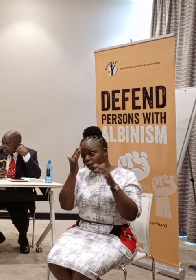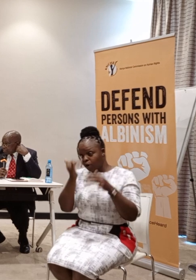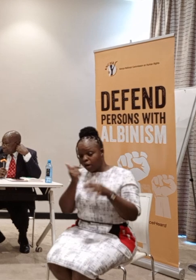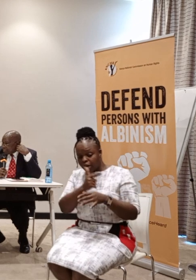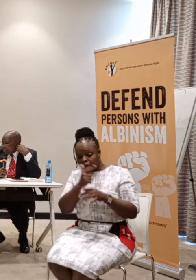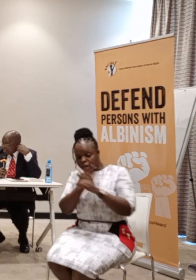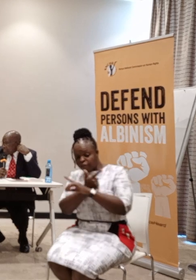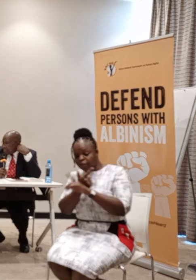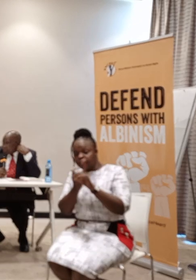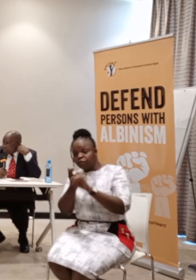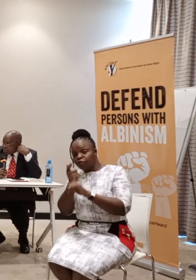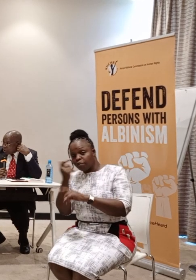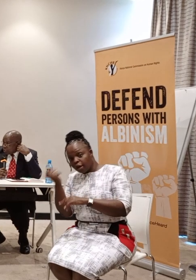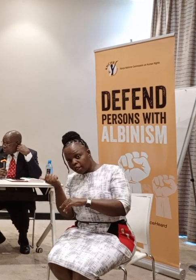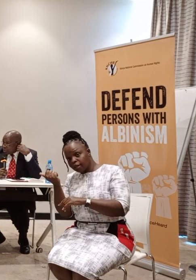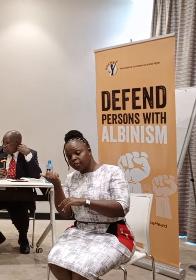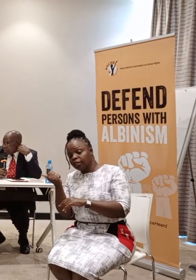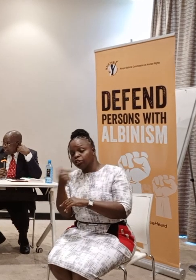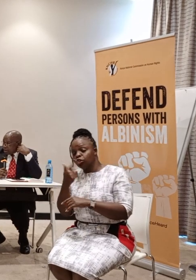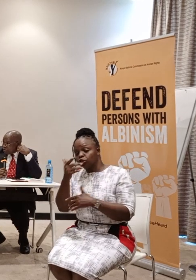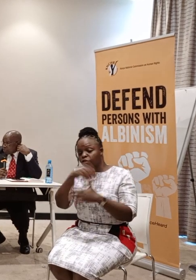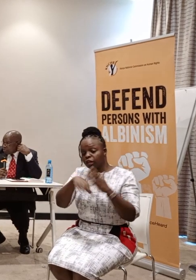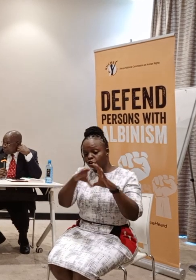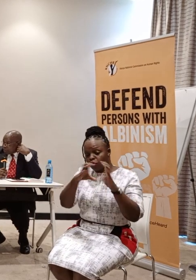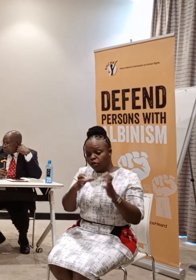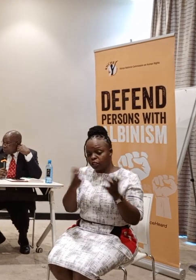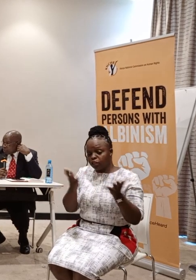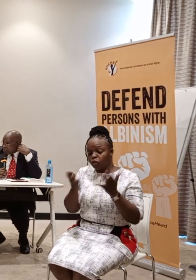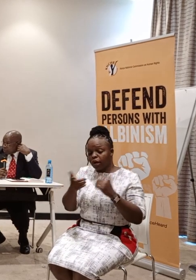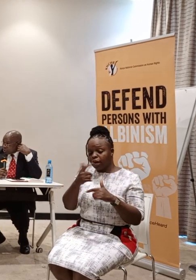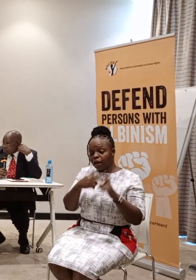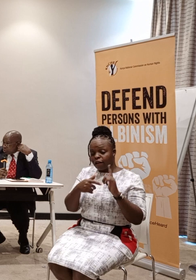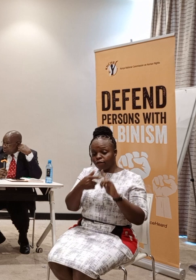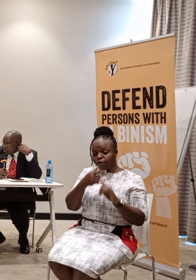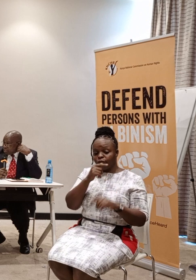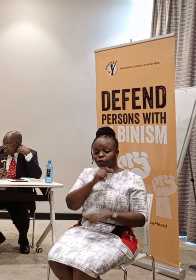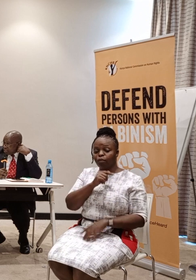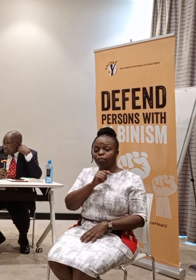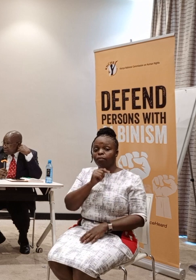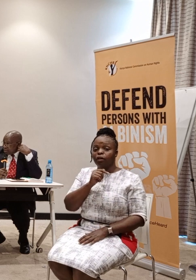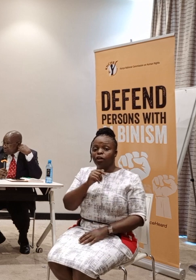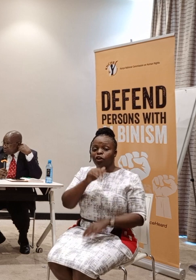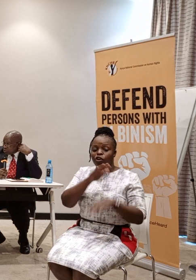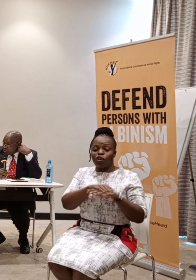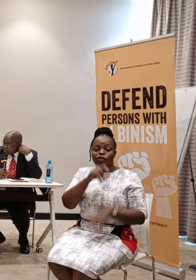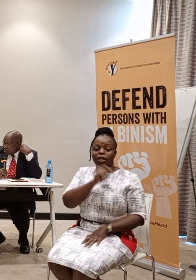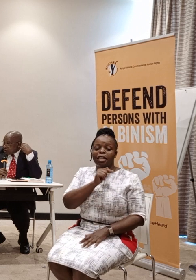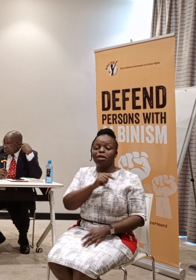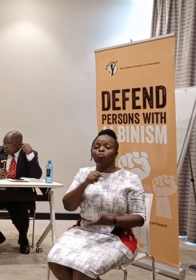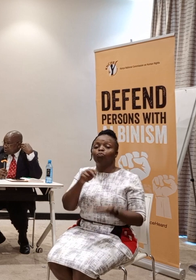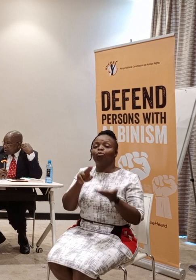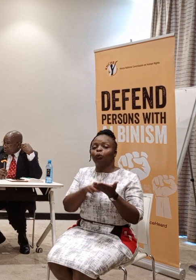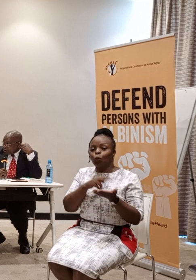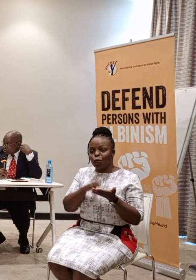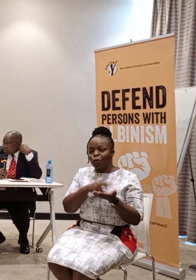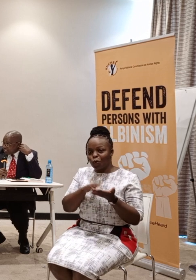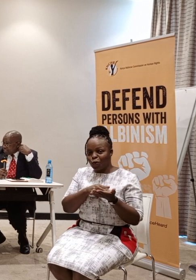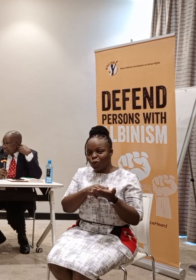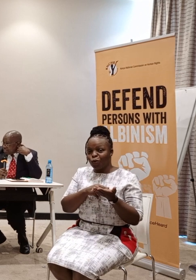from the rest. So in the community where I come from, they call you Omosongo, Omosongo,